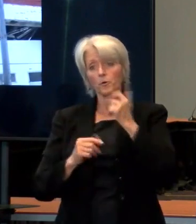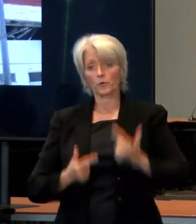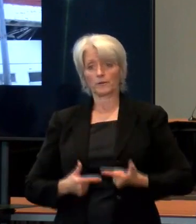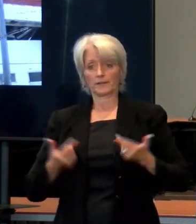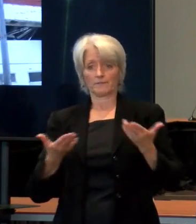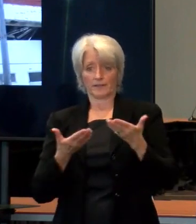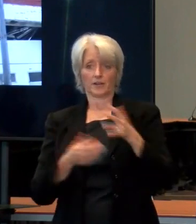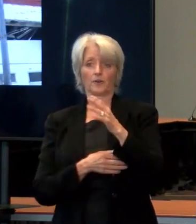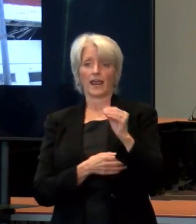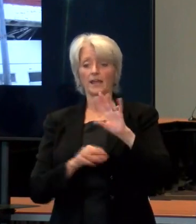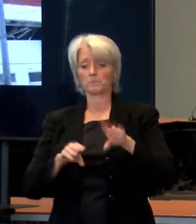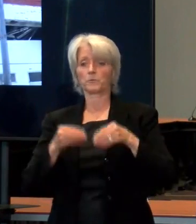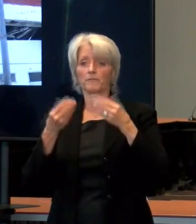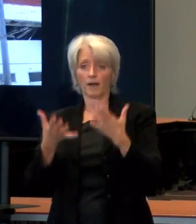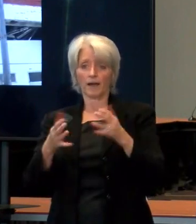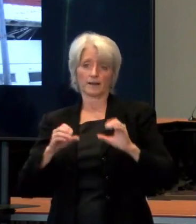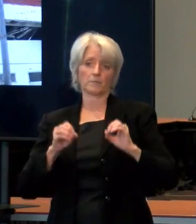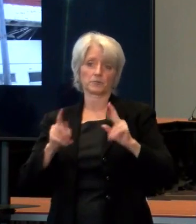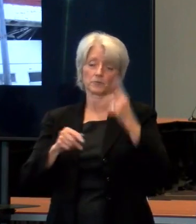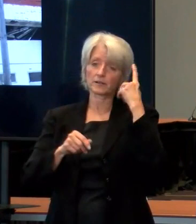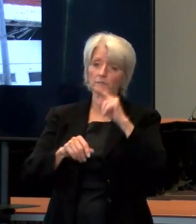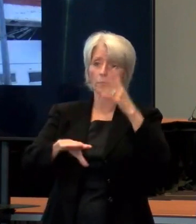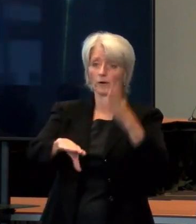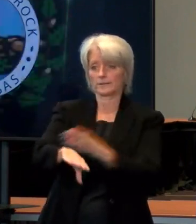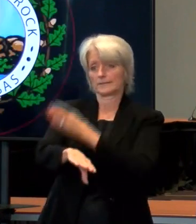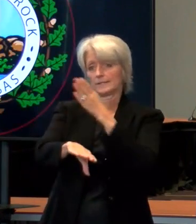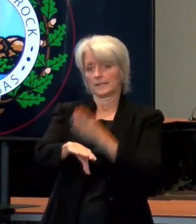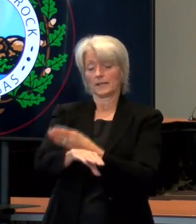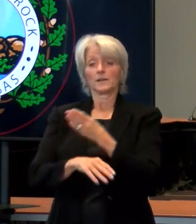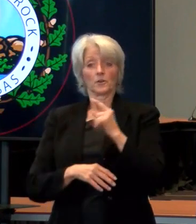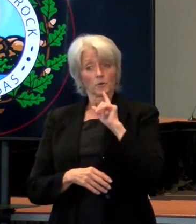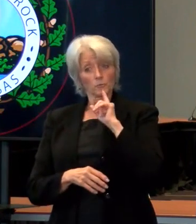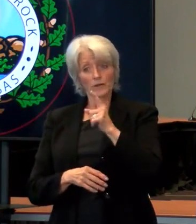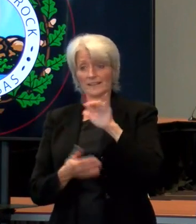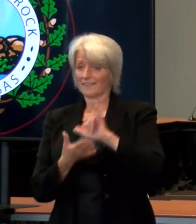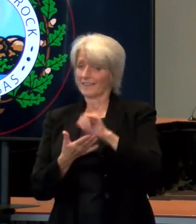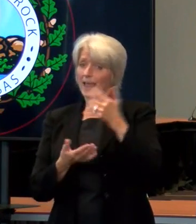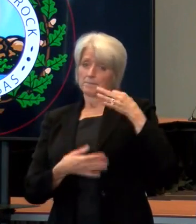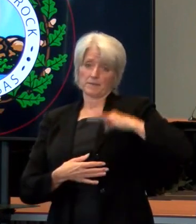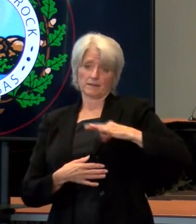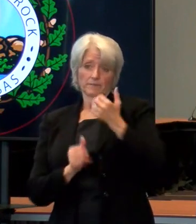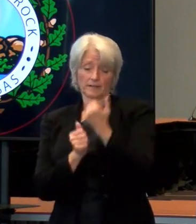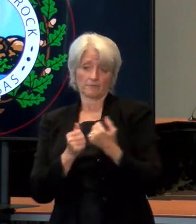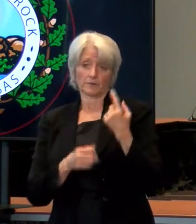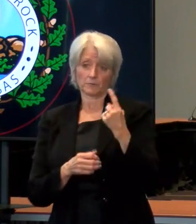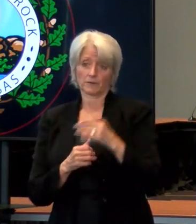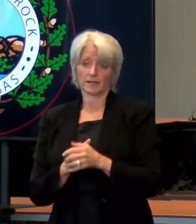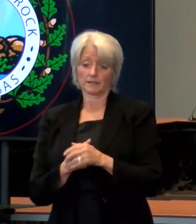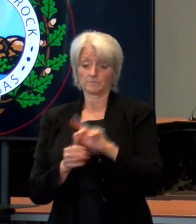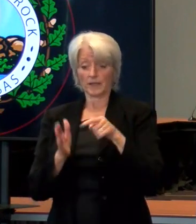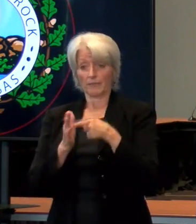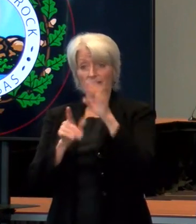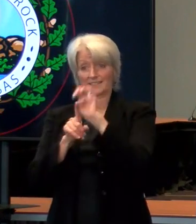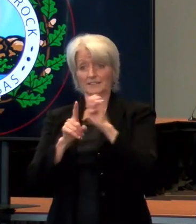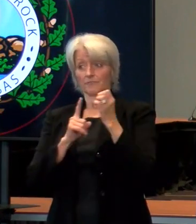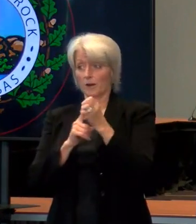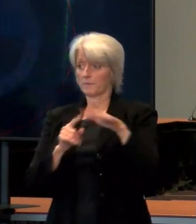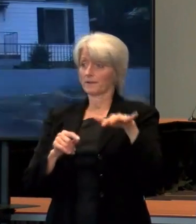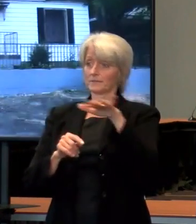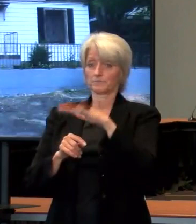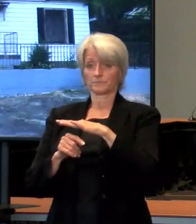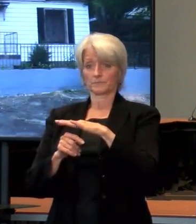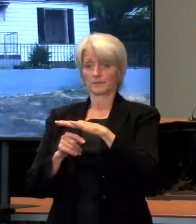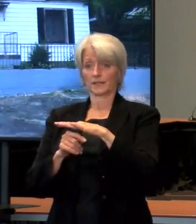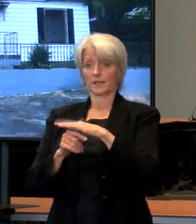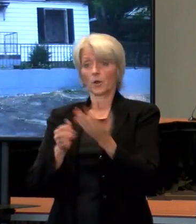providing an opportunity for revitalization. And as Ted pointed out, revitalization helps everyone. This environment